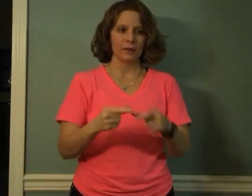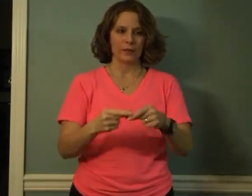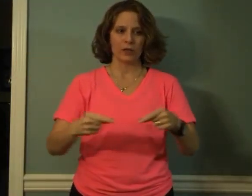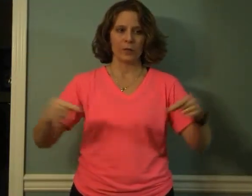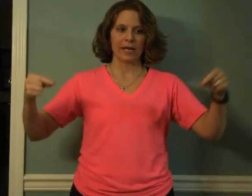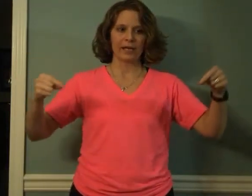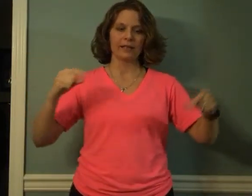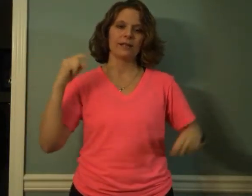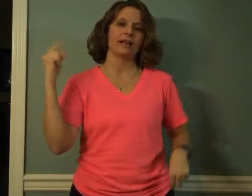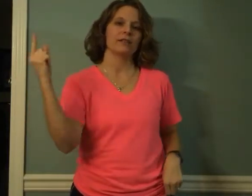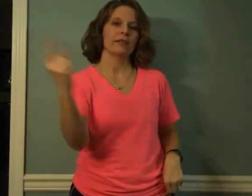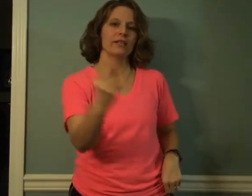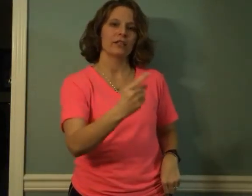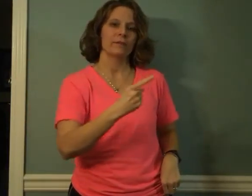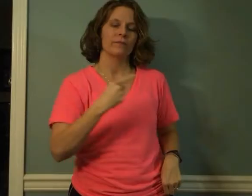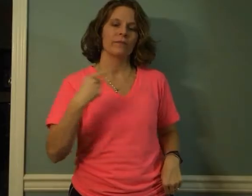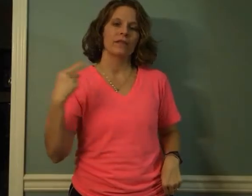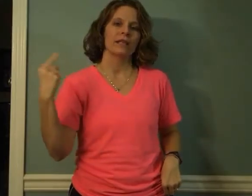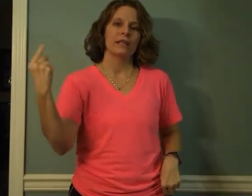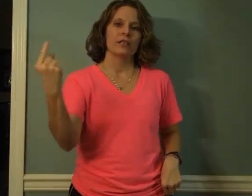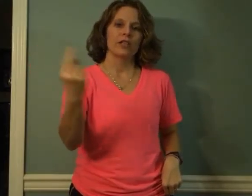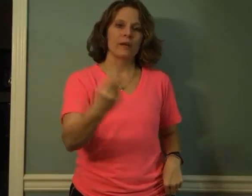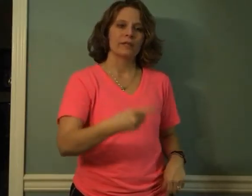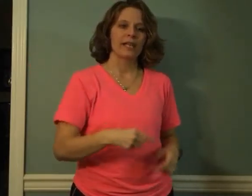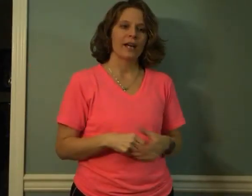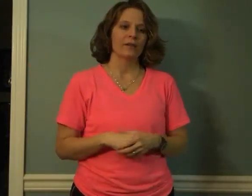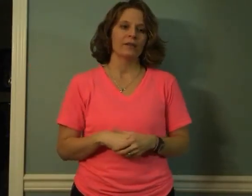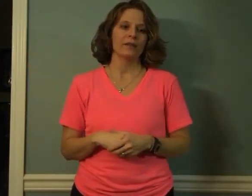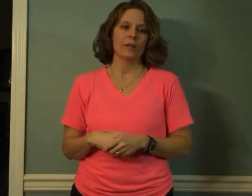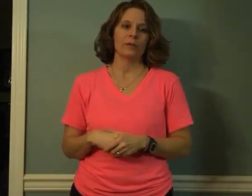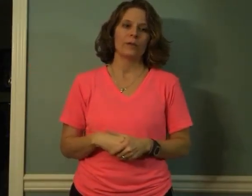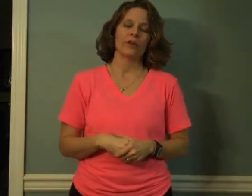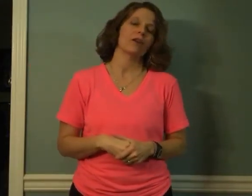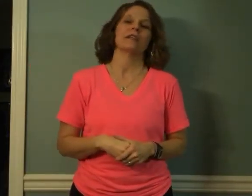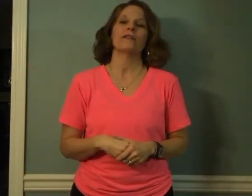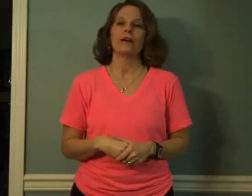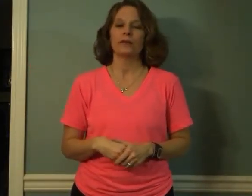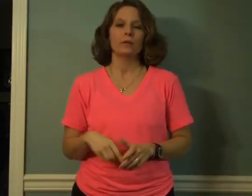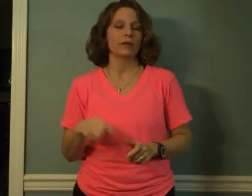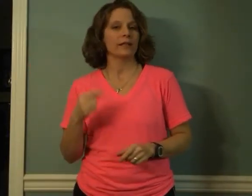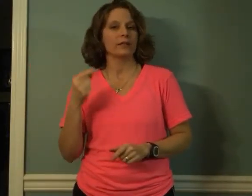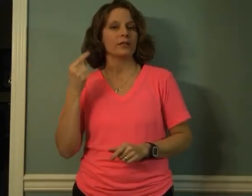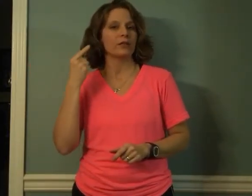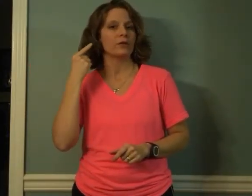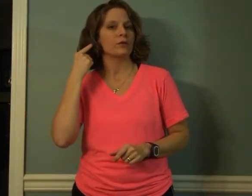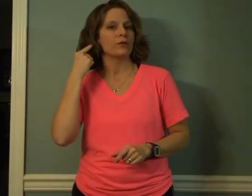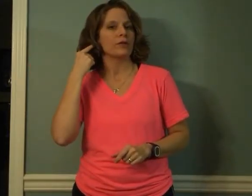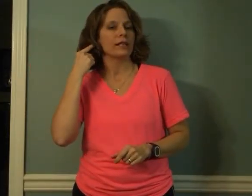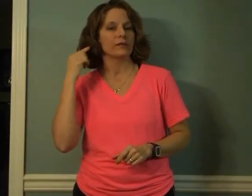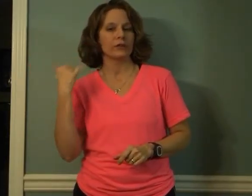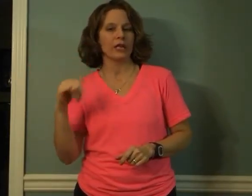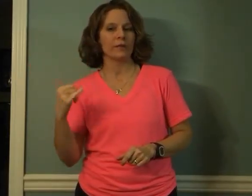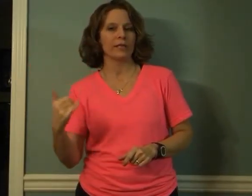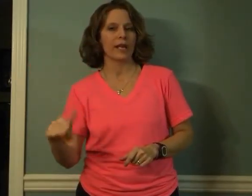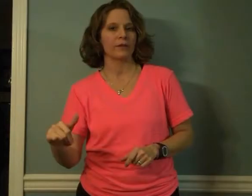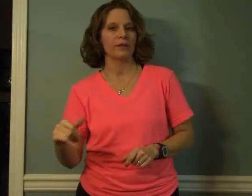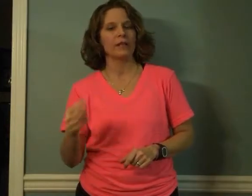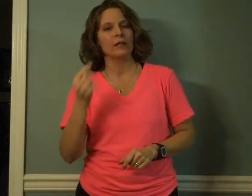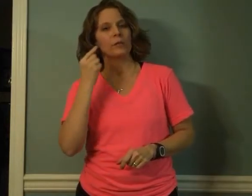it's Japan's isolation. Jamestown and Plymouth Colony founded. We're going to do this for Jamestown. Point